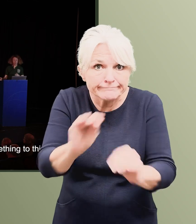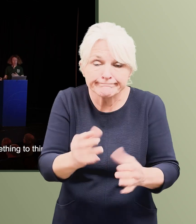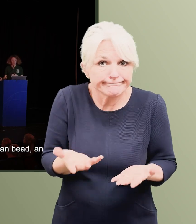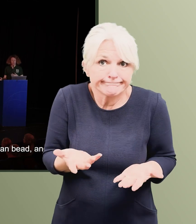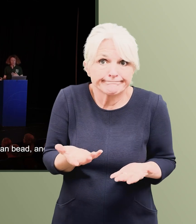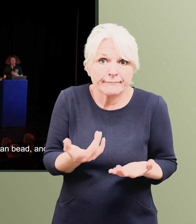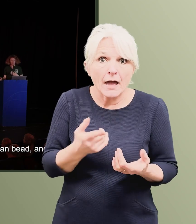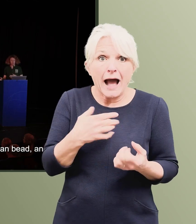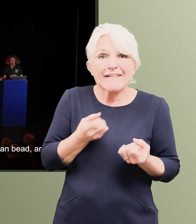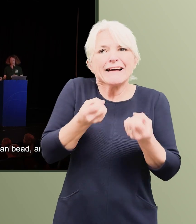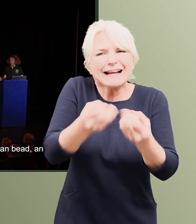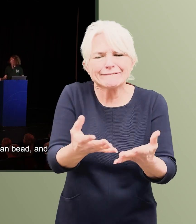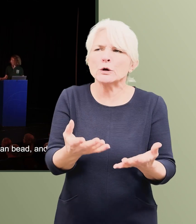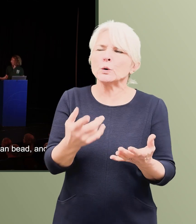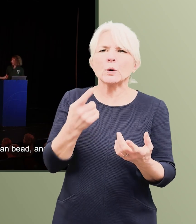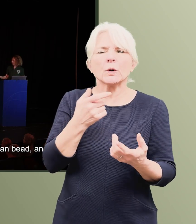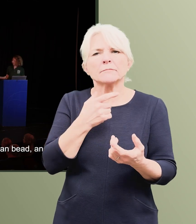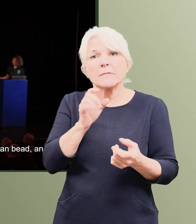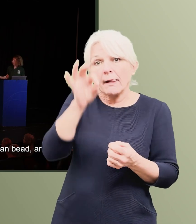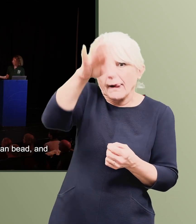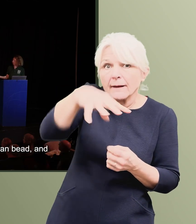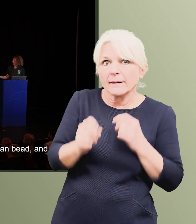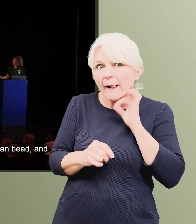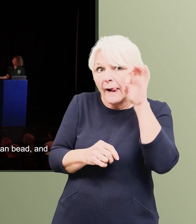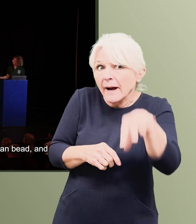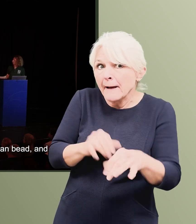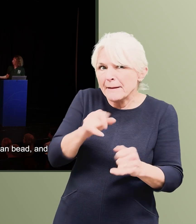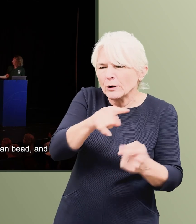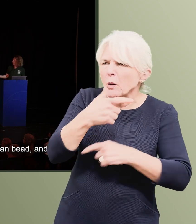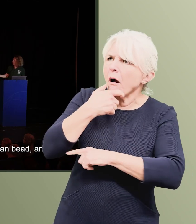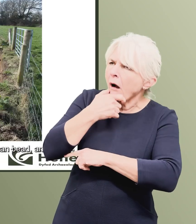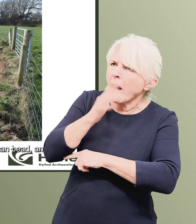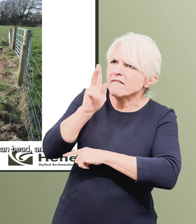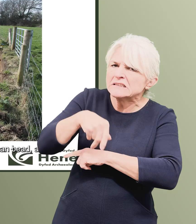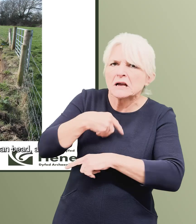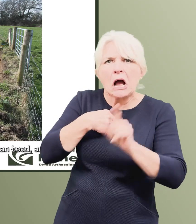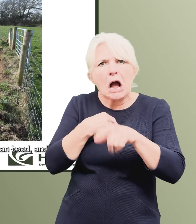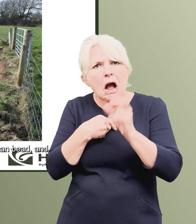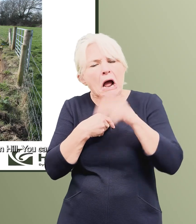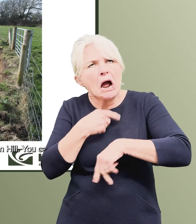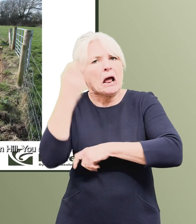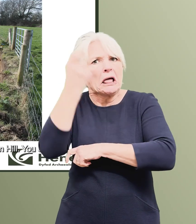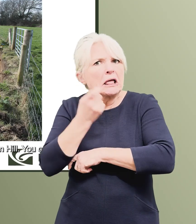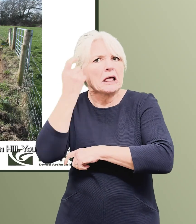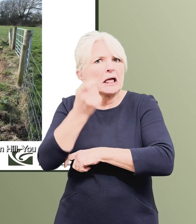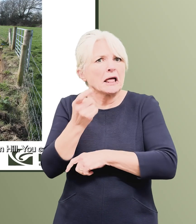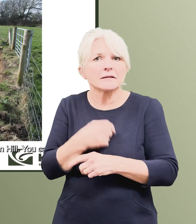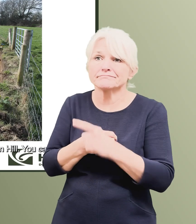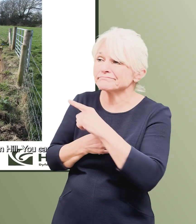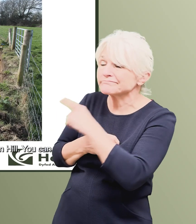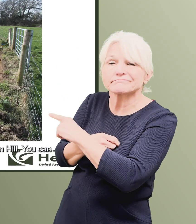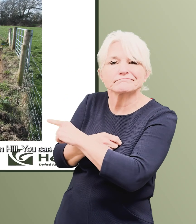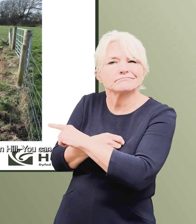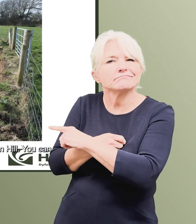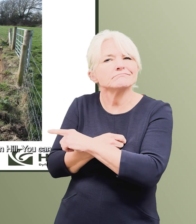did also have things that were historic as well. This is a nice Roman bead, and this is a really nice early medieval house,